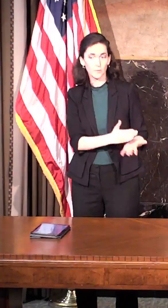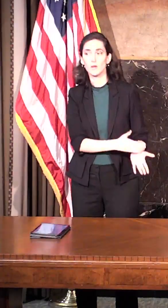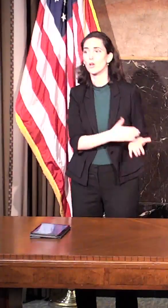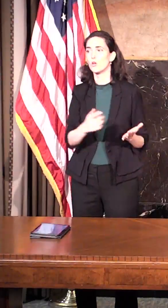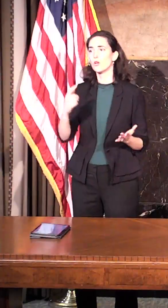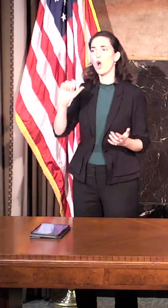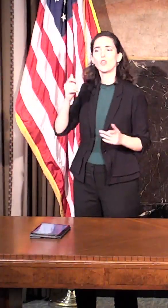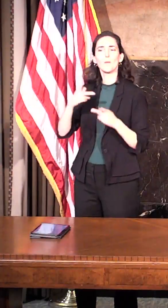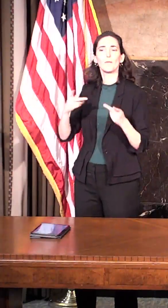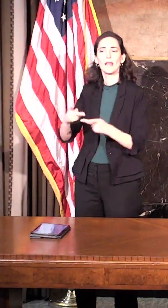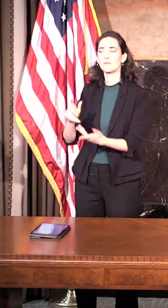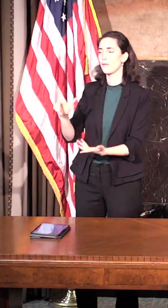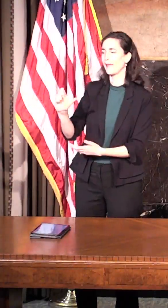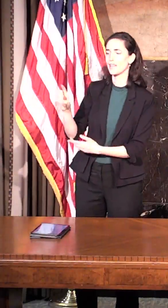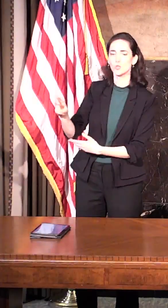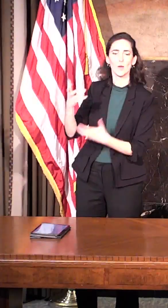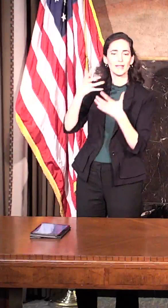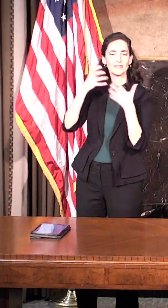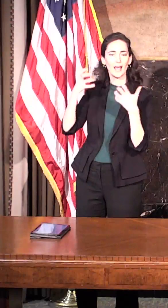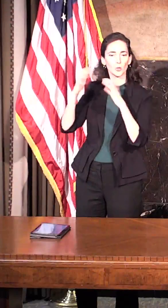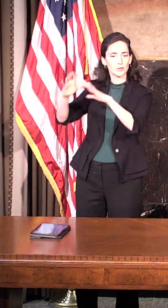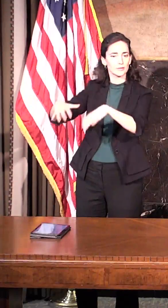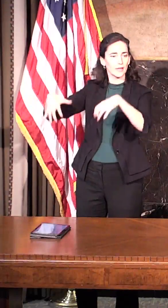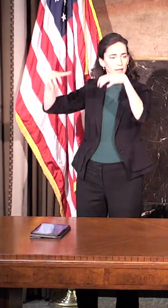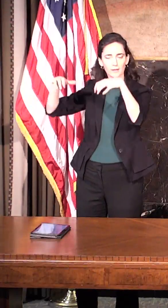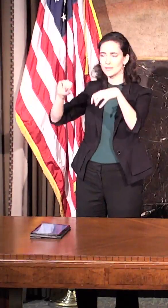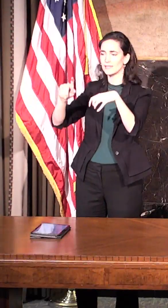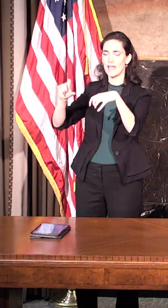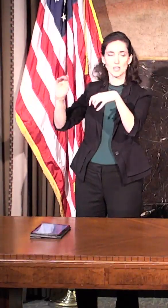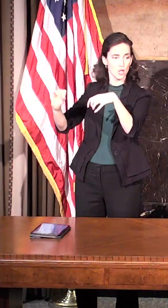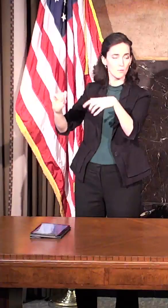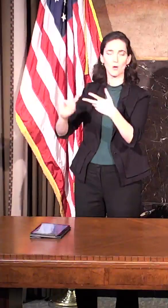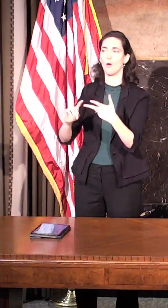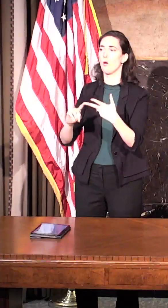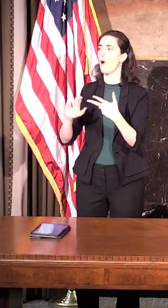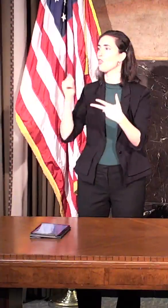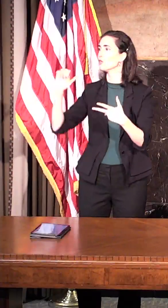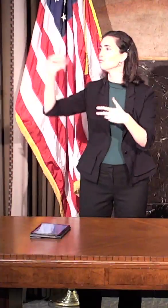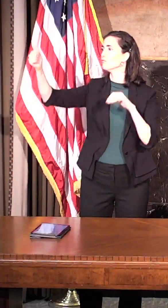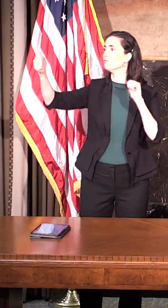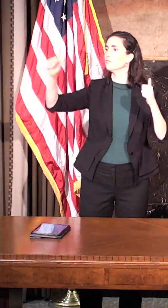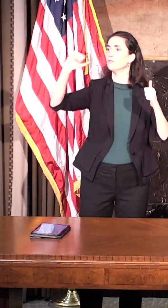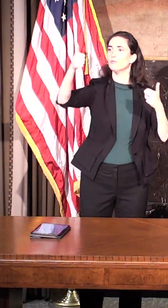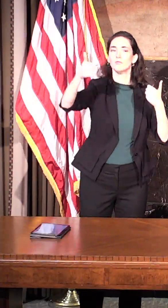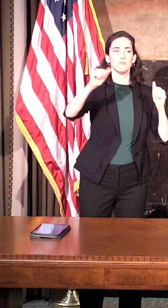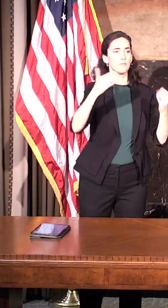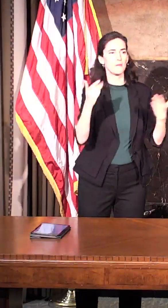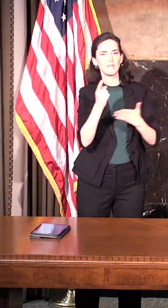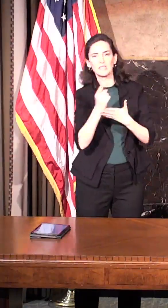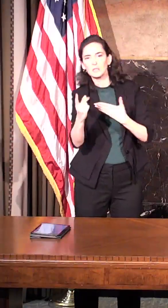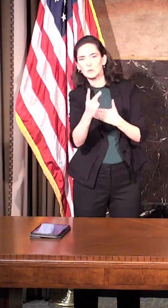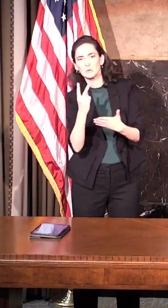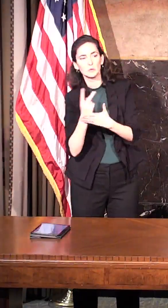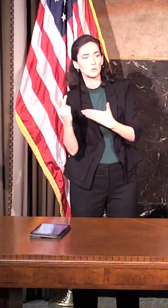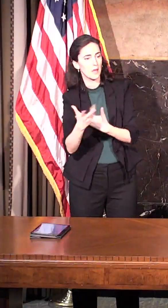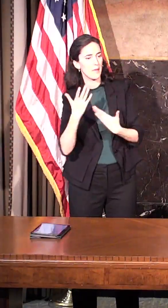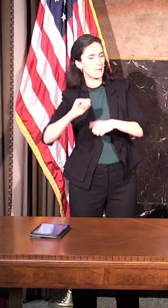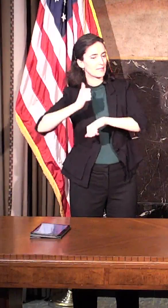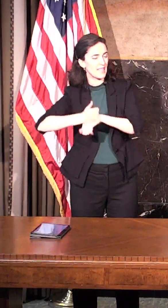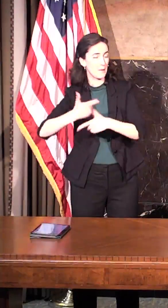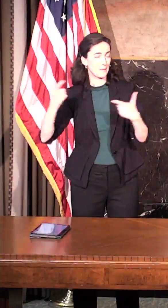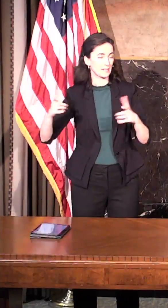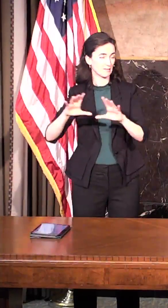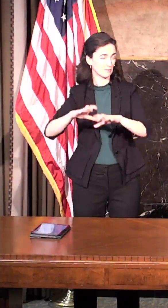Tiger Stadium site or anywhere else in Baton Rouge or any other specific sites that are going to be up and running here in the next few weeks? Yeah, and so we need